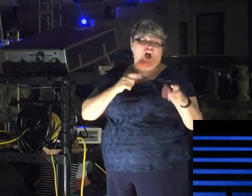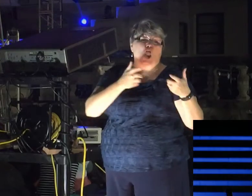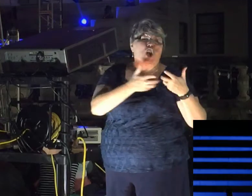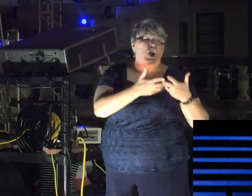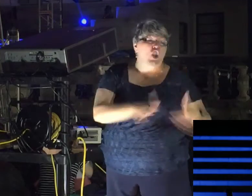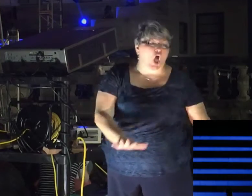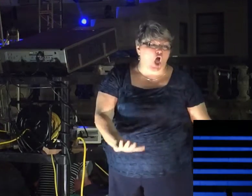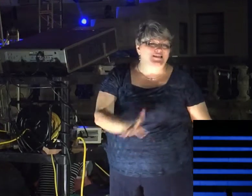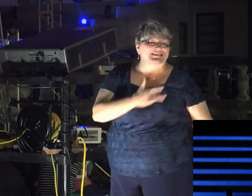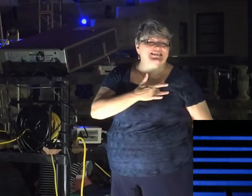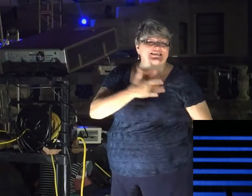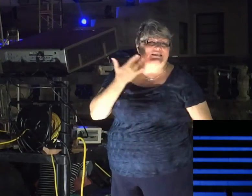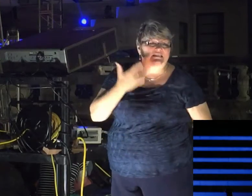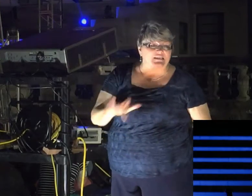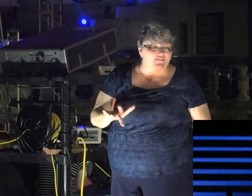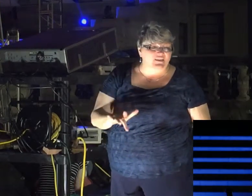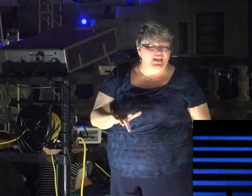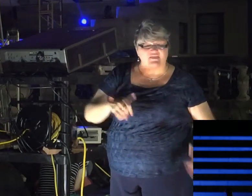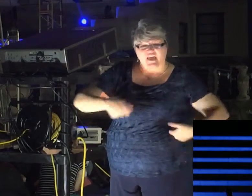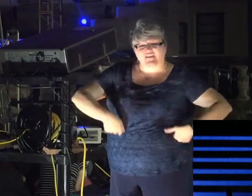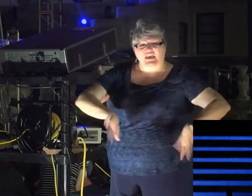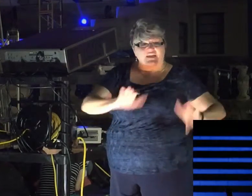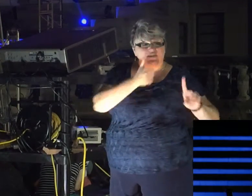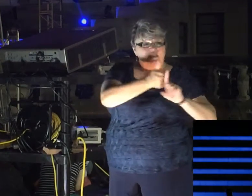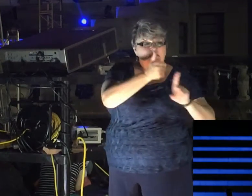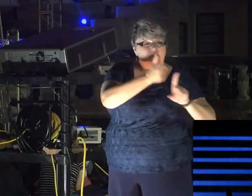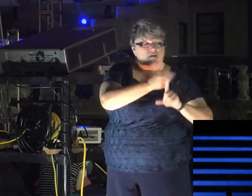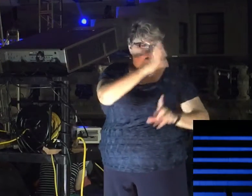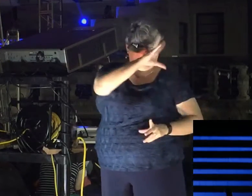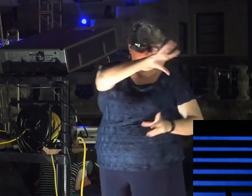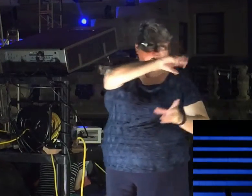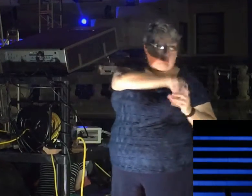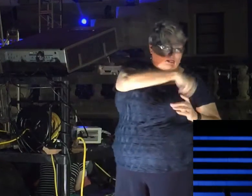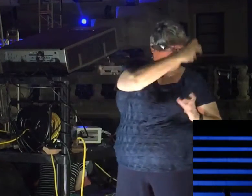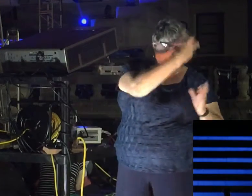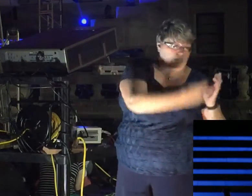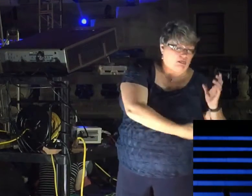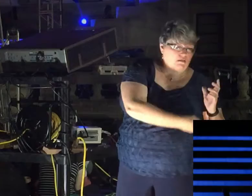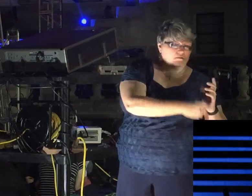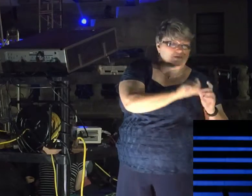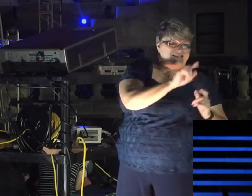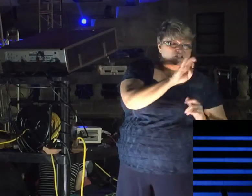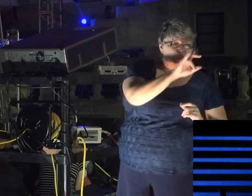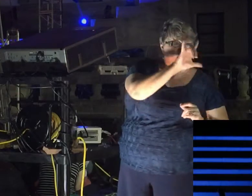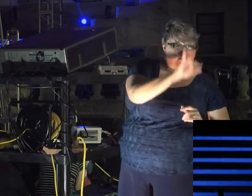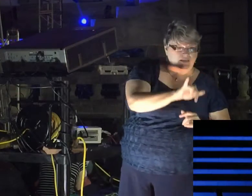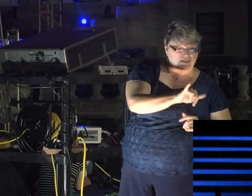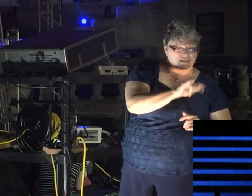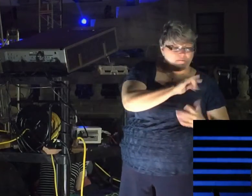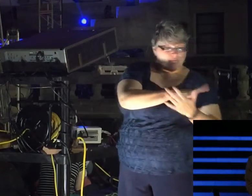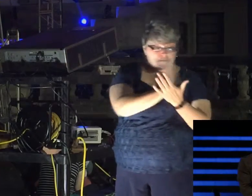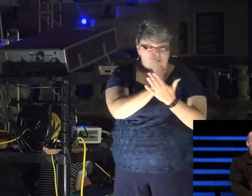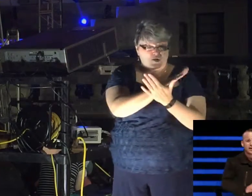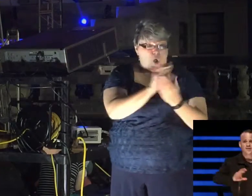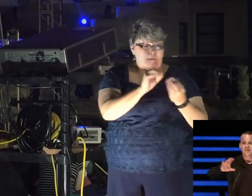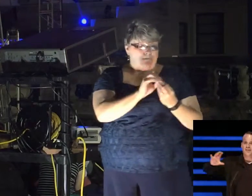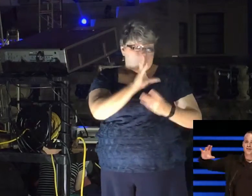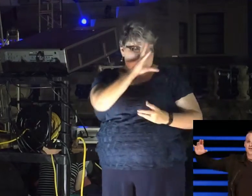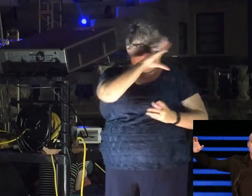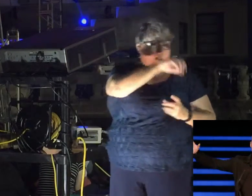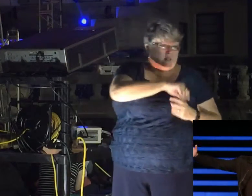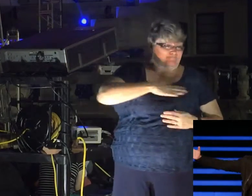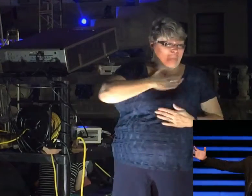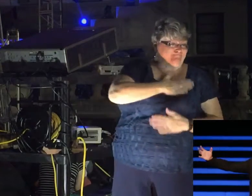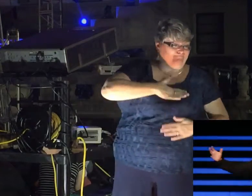have lost sensitivity and they've given themselves up to sensuality. He says there's a spectrum. The more